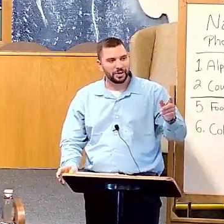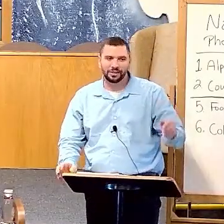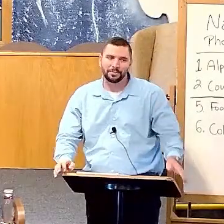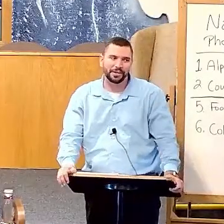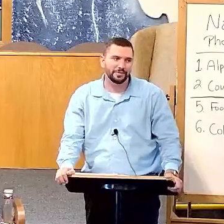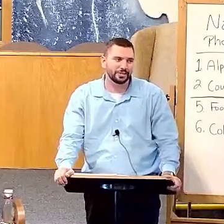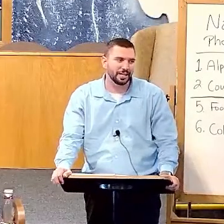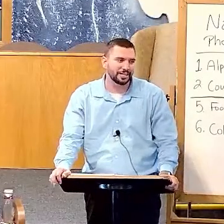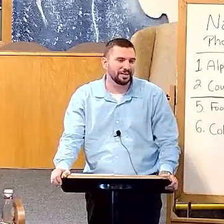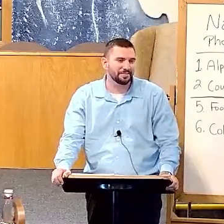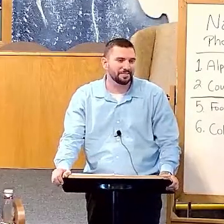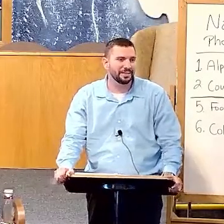hear what you guys have.